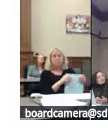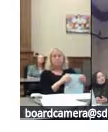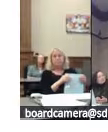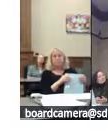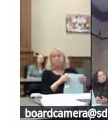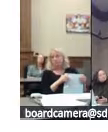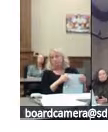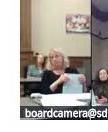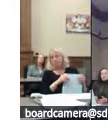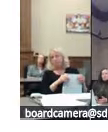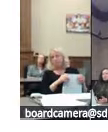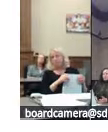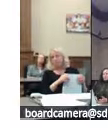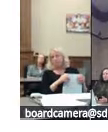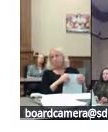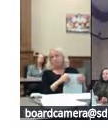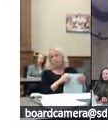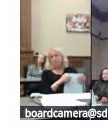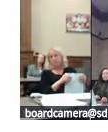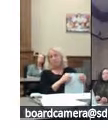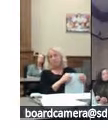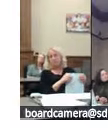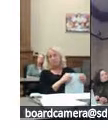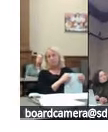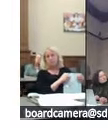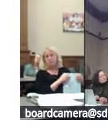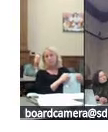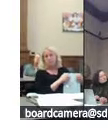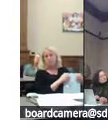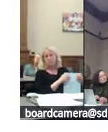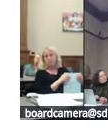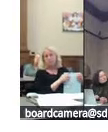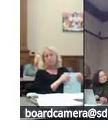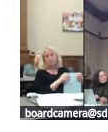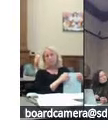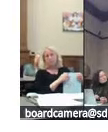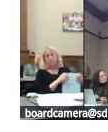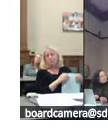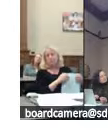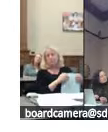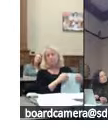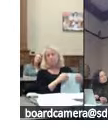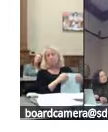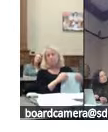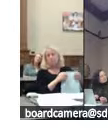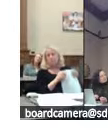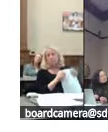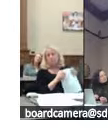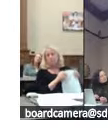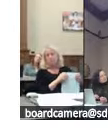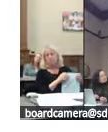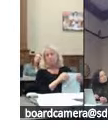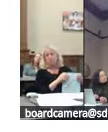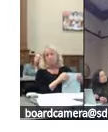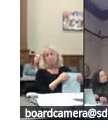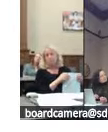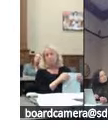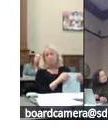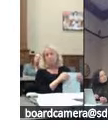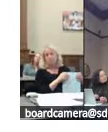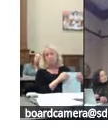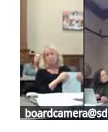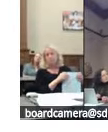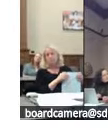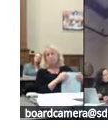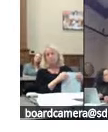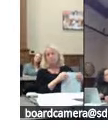Yeah, trustee Gannon. It's not really a question, it's just more of a comment that if the government of British Columbia is so very